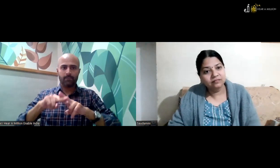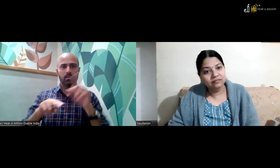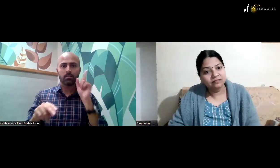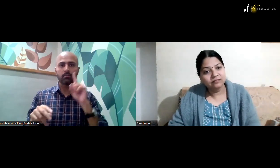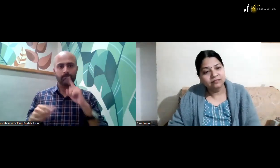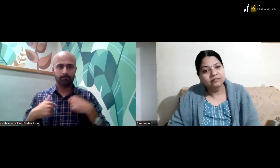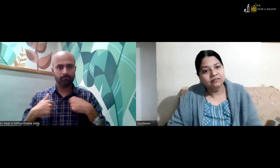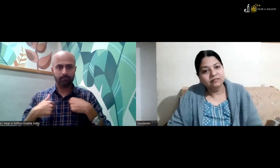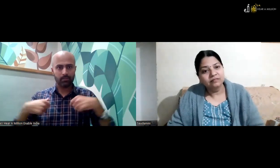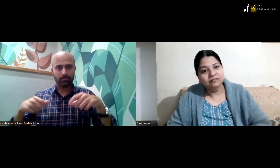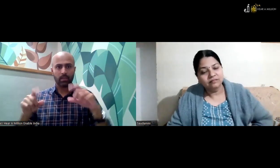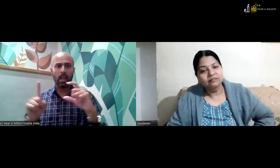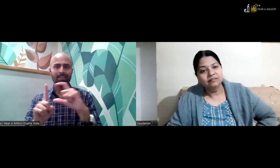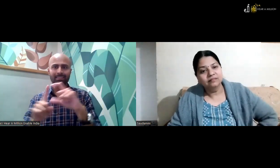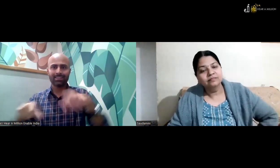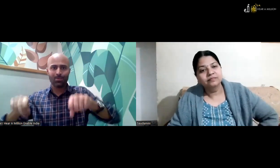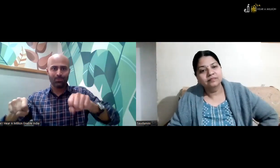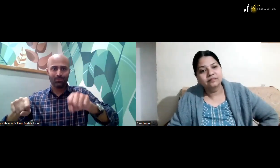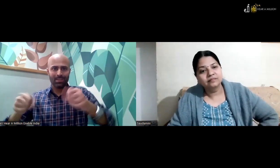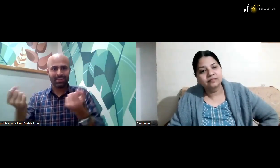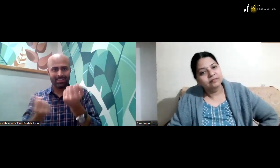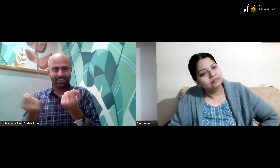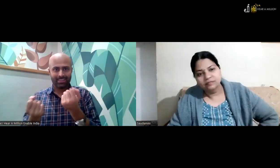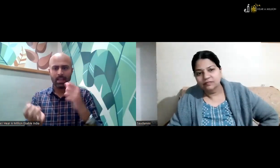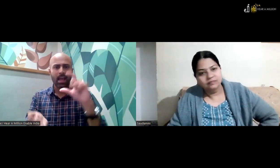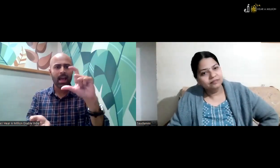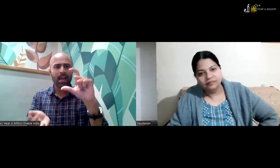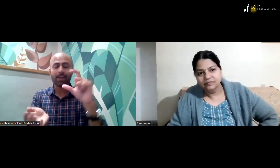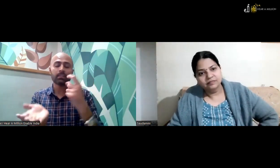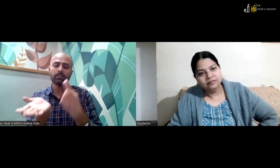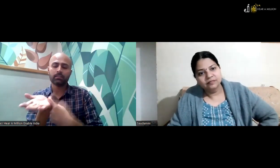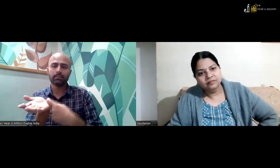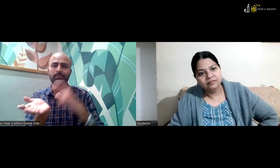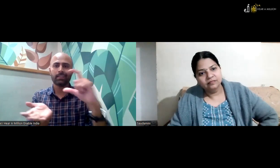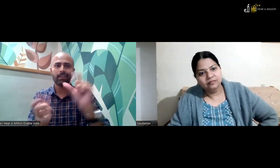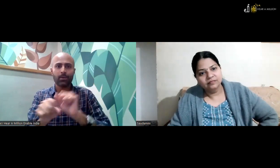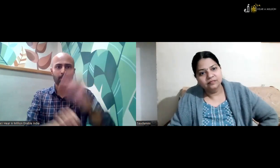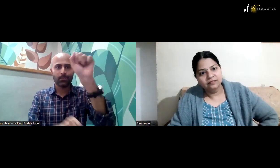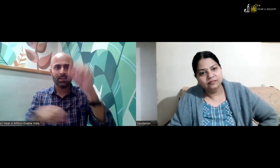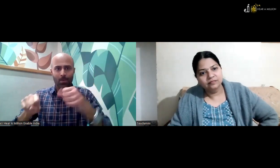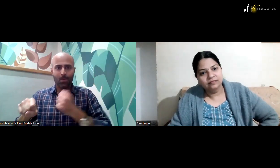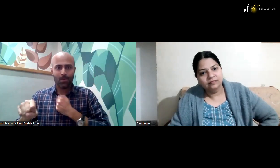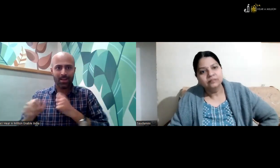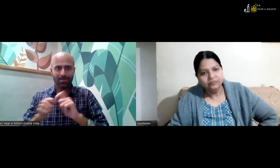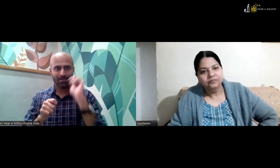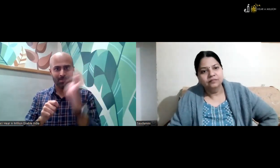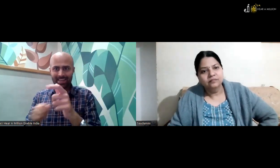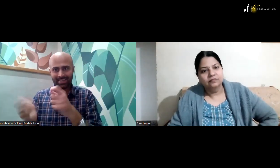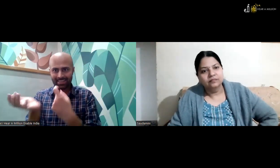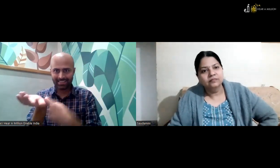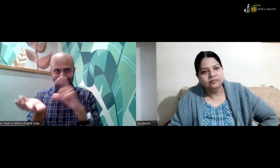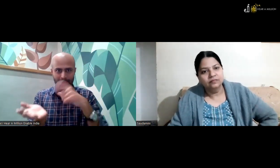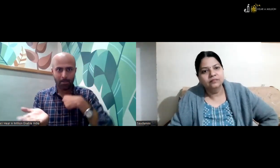in it. If I see, like being a deaf person, if I'm driving a vehicle and I have